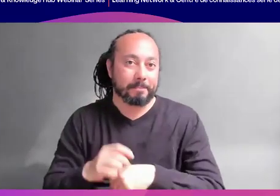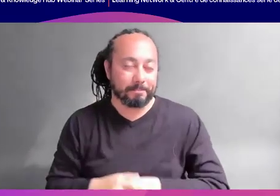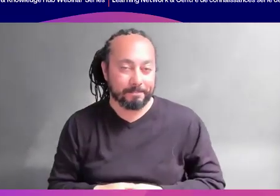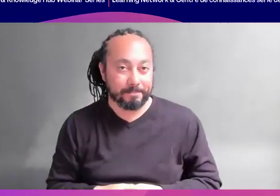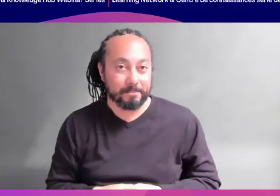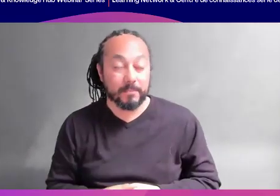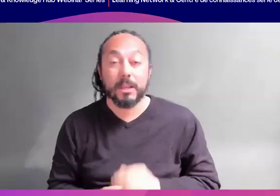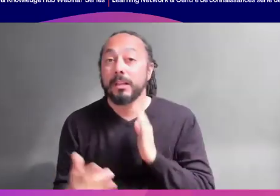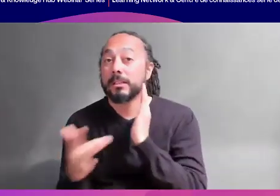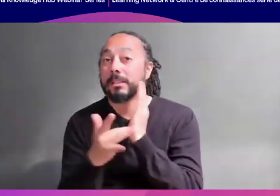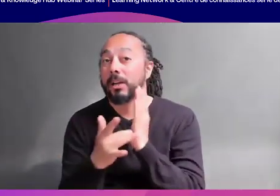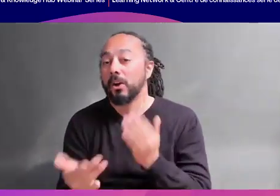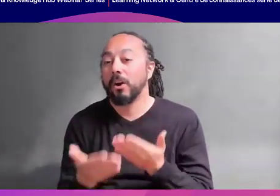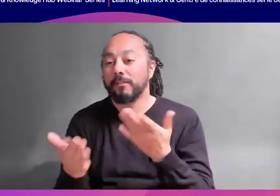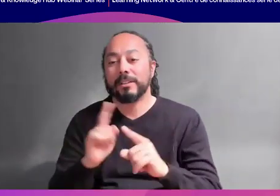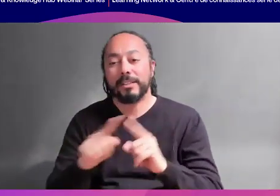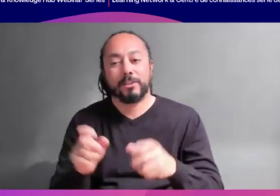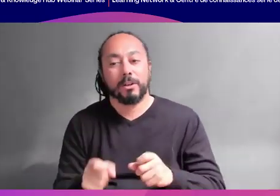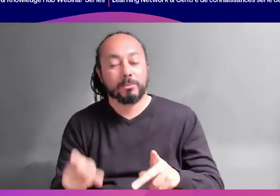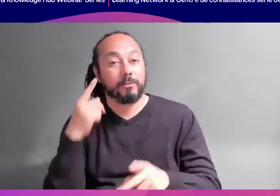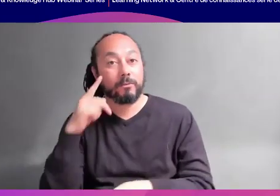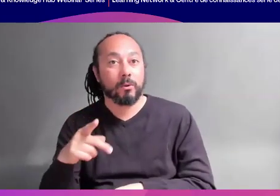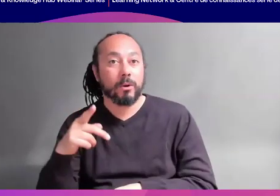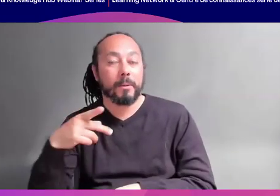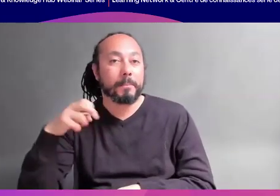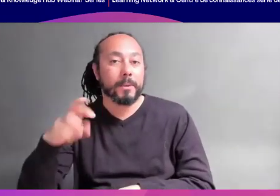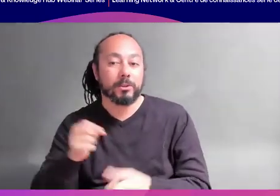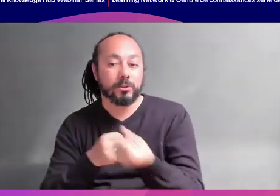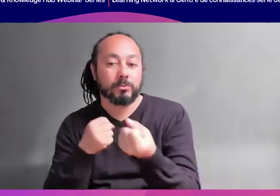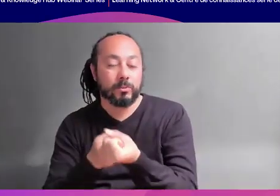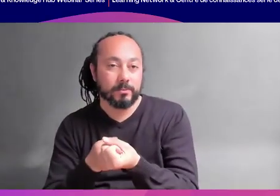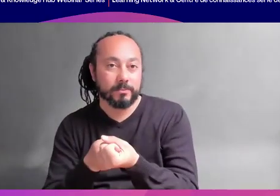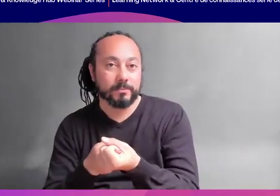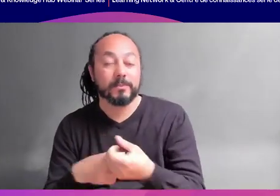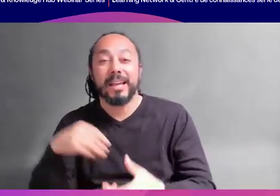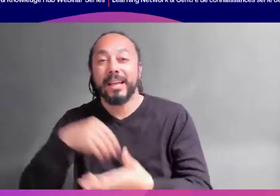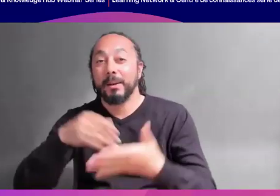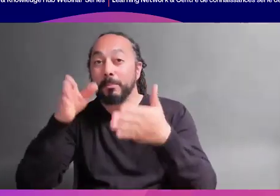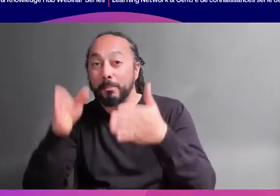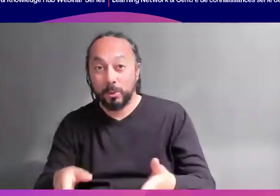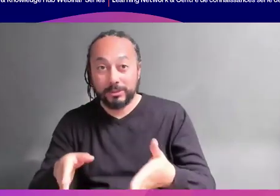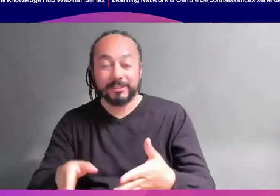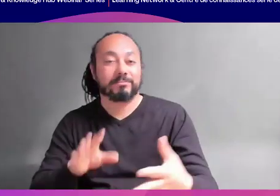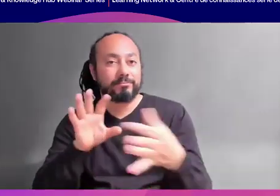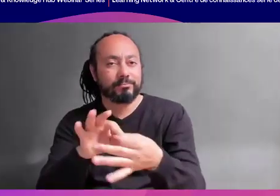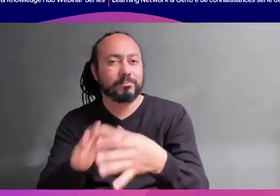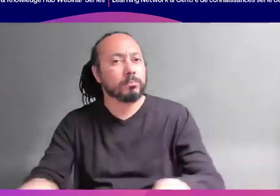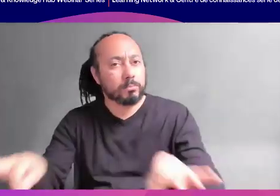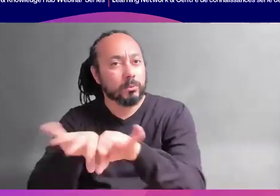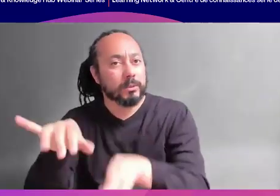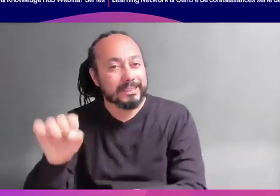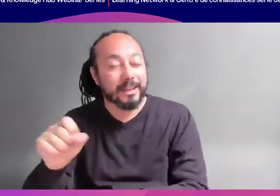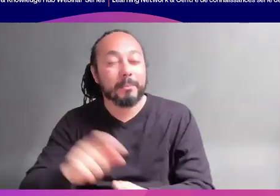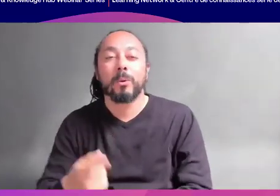offer different opportunities for peer support and community building. So we know that in-person connections are important, but often we're in